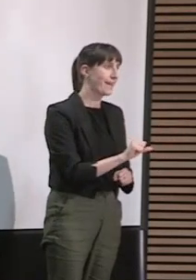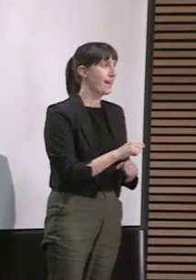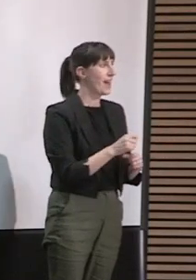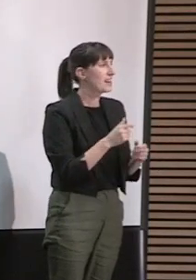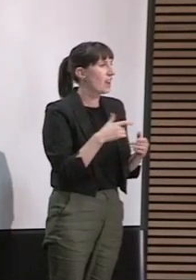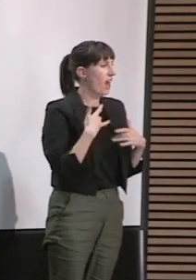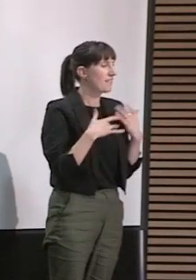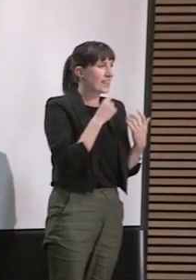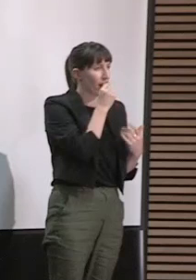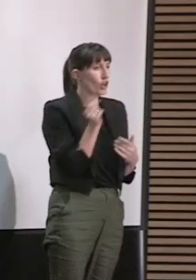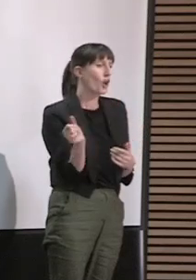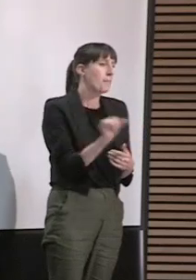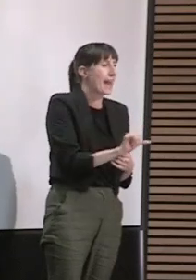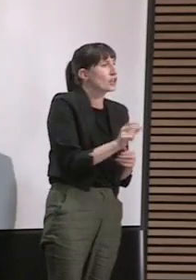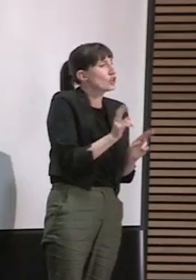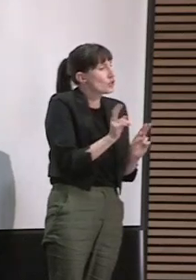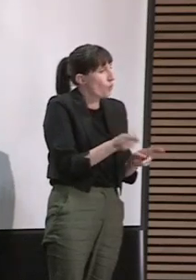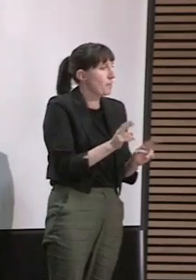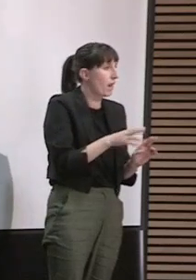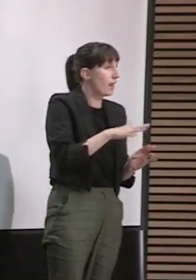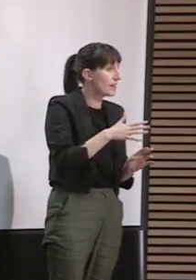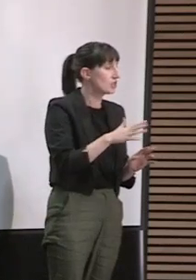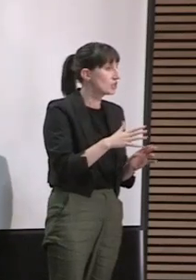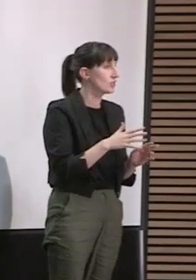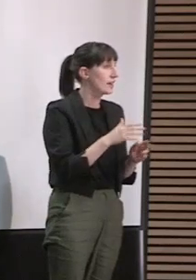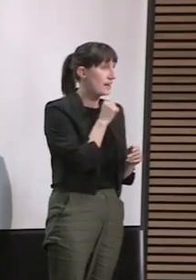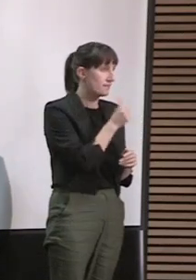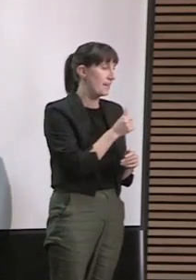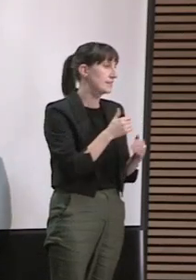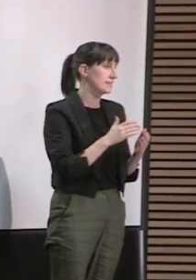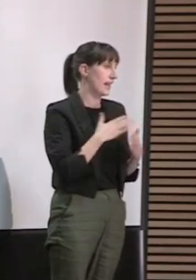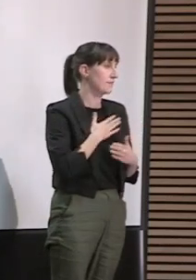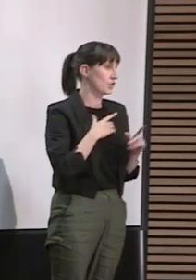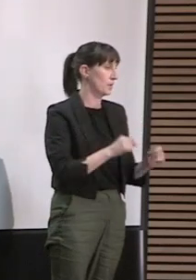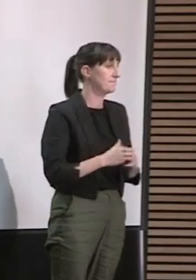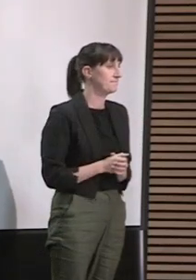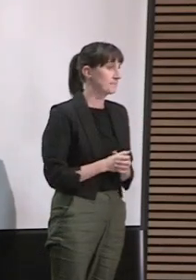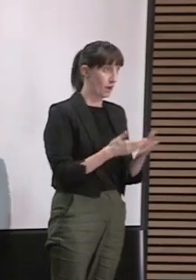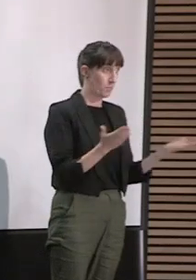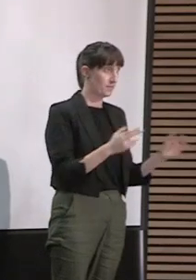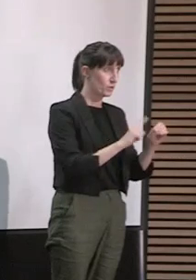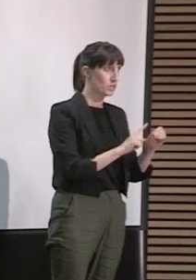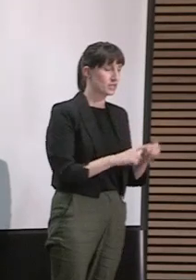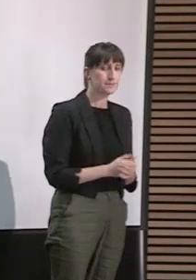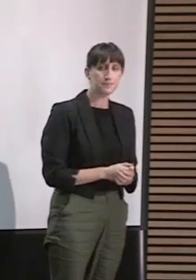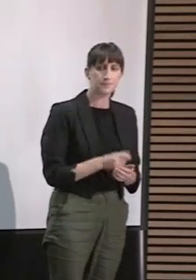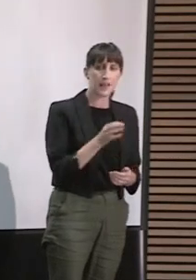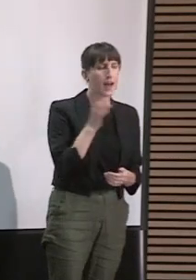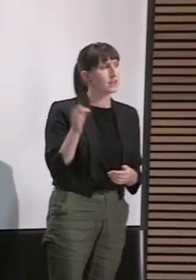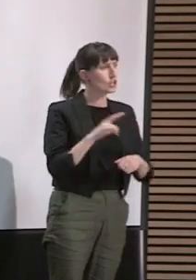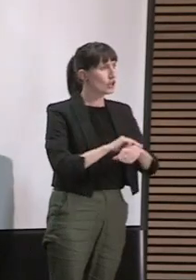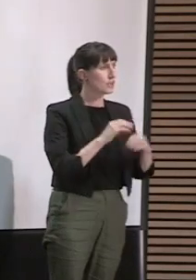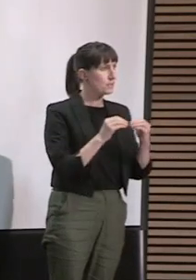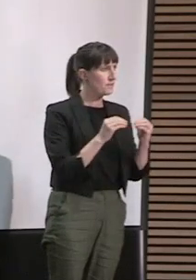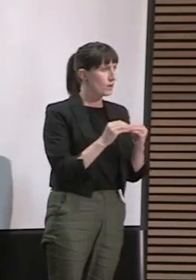greater normality as soon as it's possible to do so. Happy to take questions. Dr. Bloomfield, do you have any more information about the